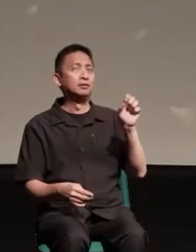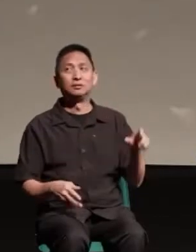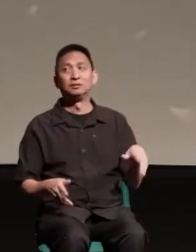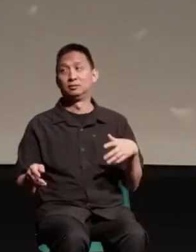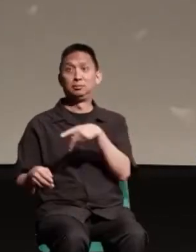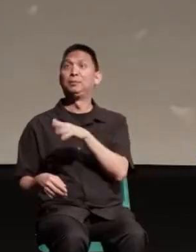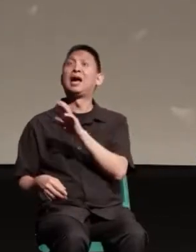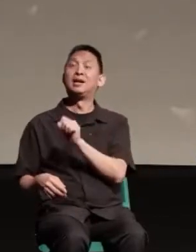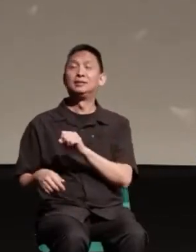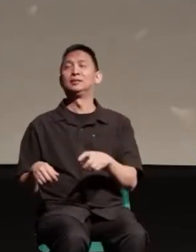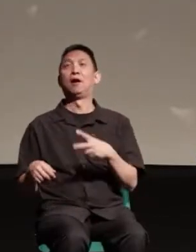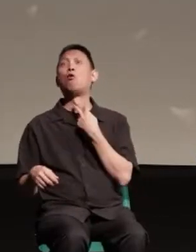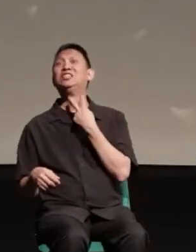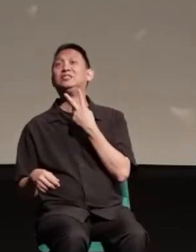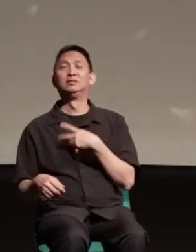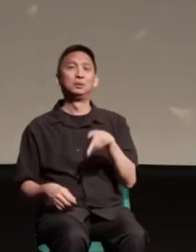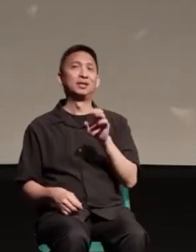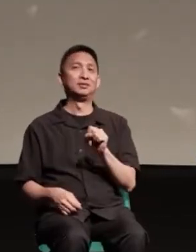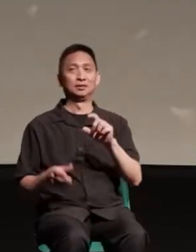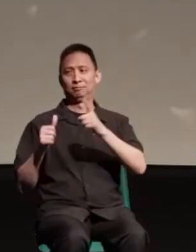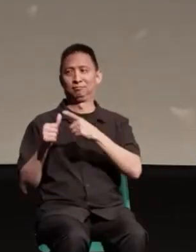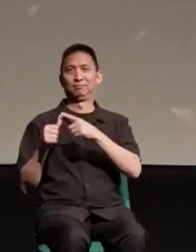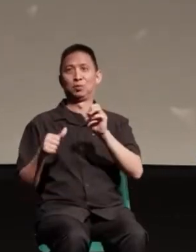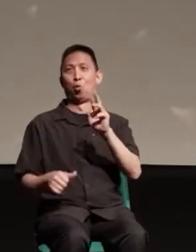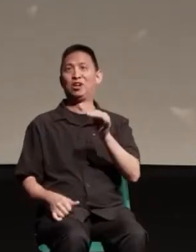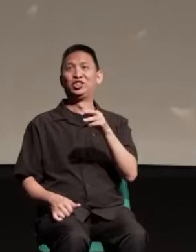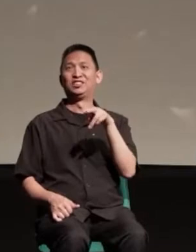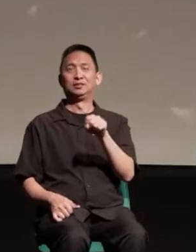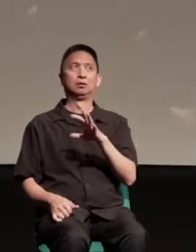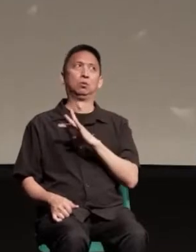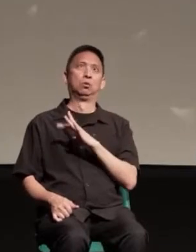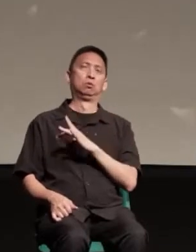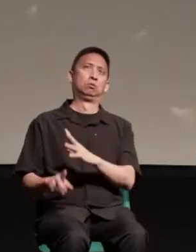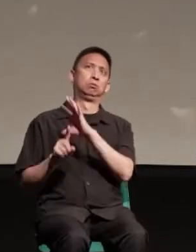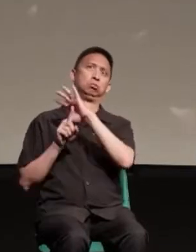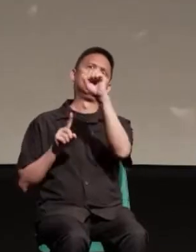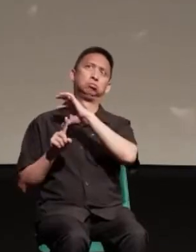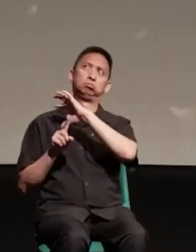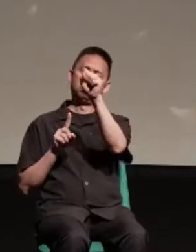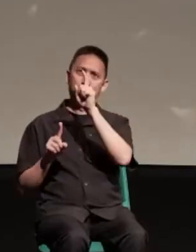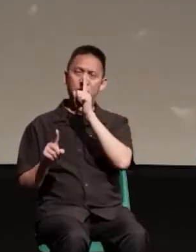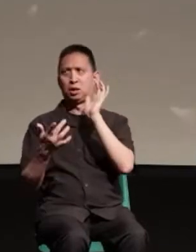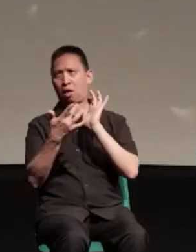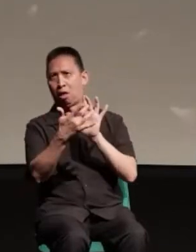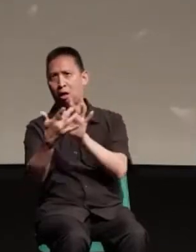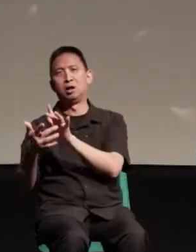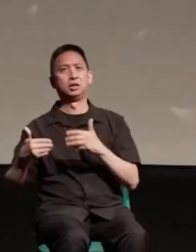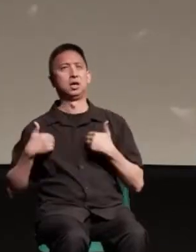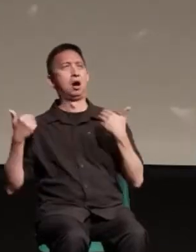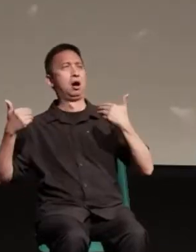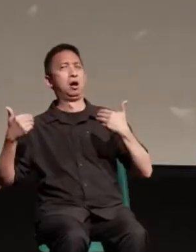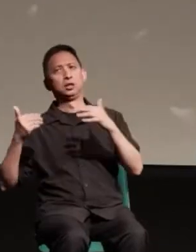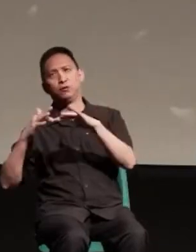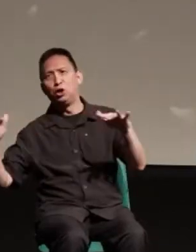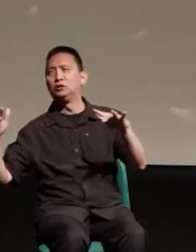Origins are two of the most powerful and dynamic contemporary things that we're doing that are reaching younger people and more diverse